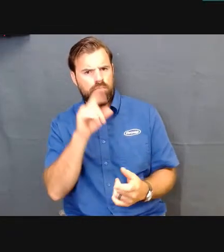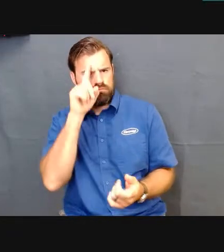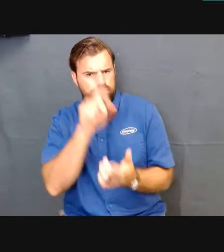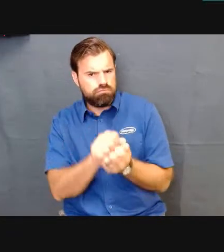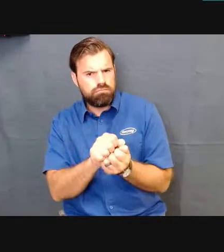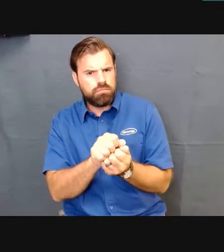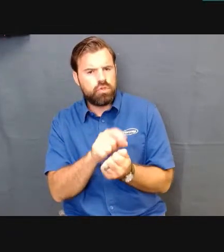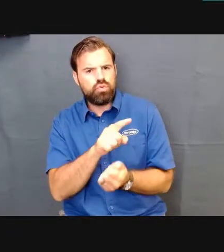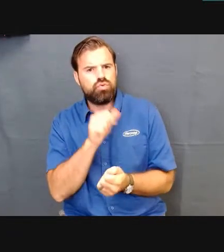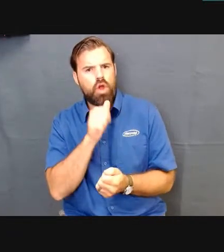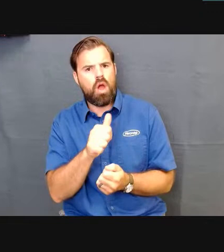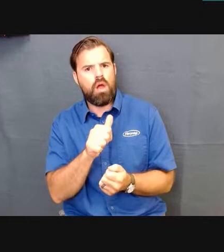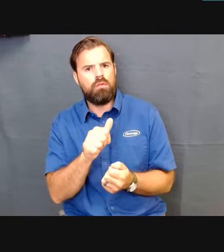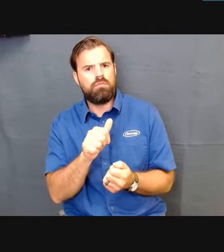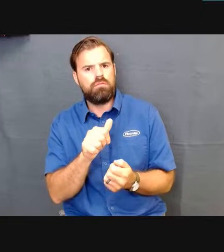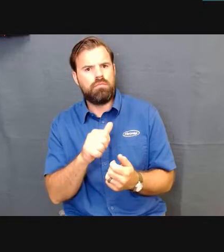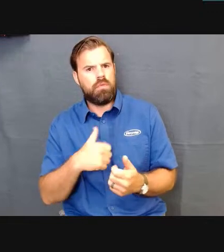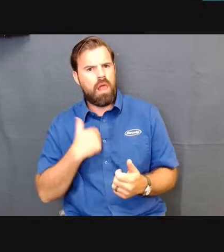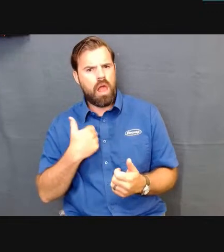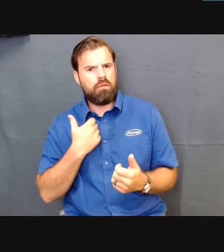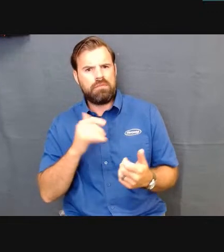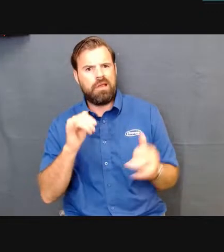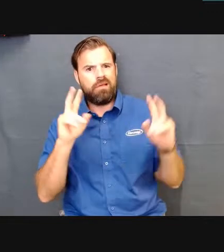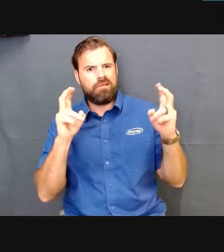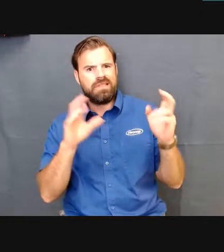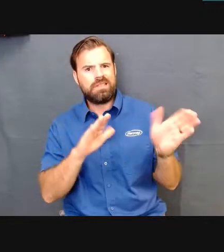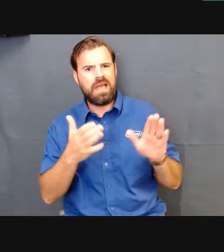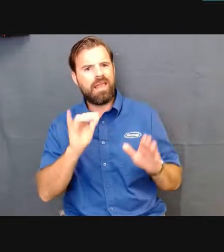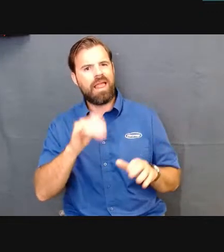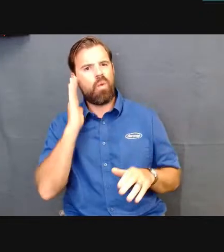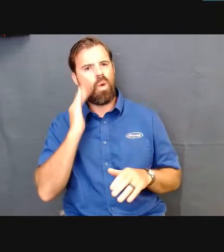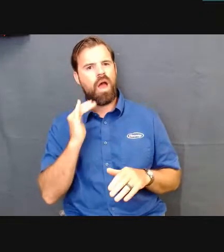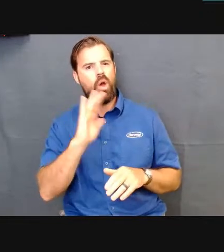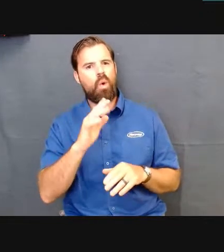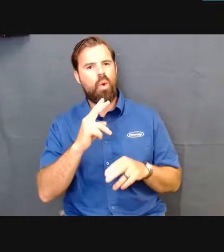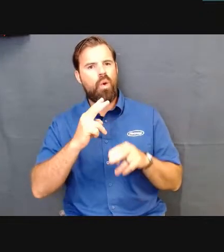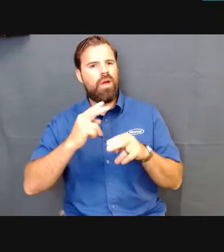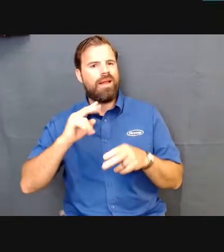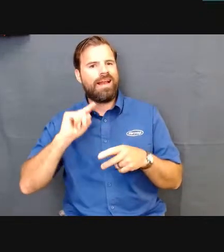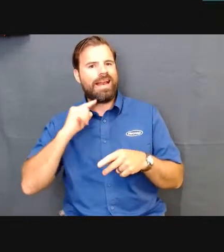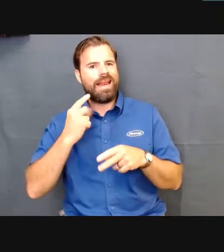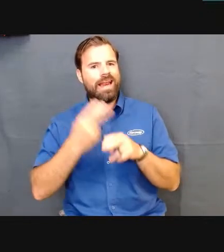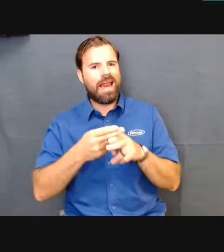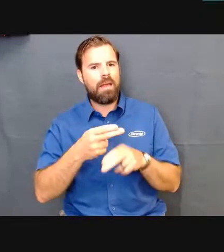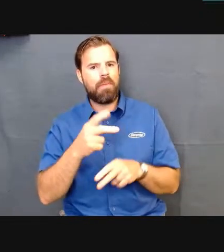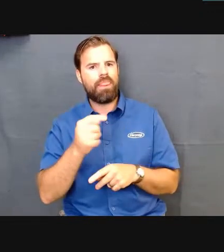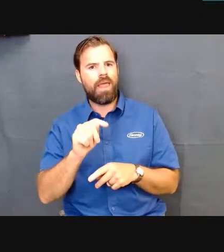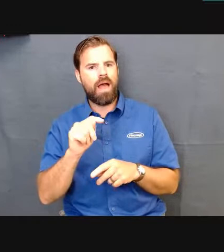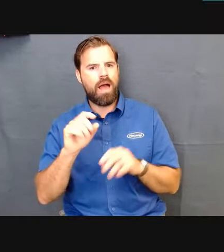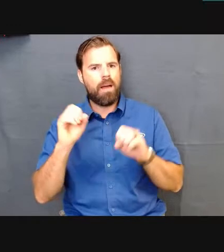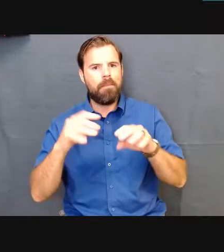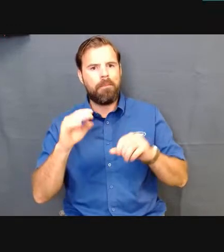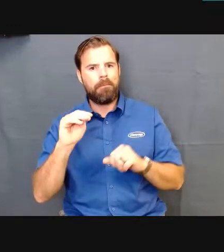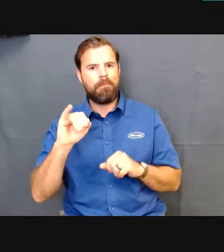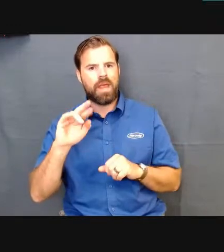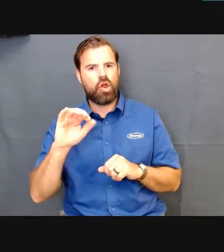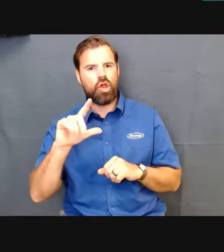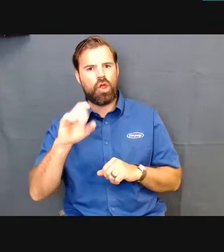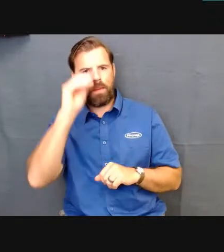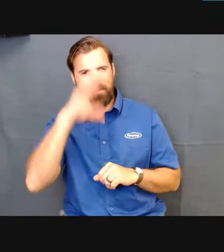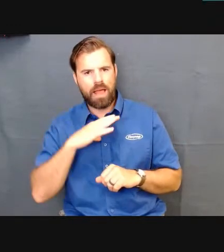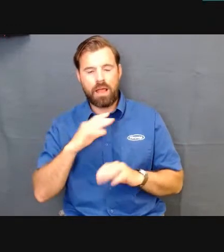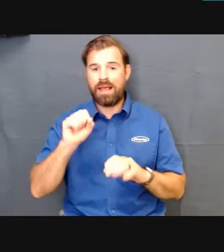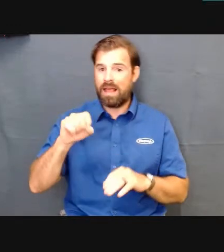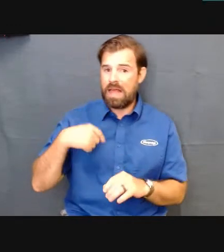is where you got your nickname, the Miracle Man, or Right. Miracle Man. Right. So I was in a coma